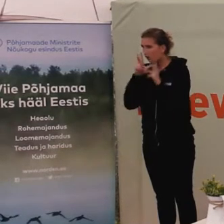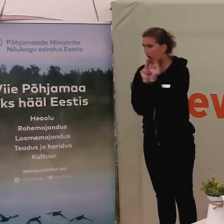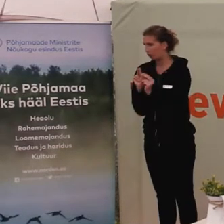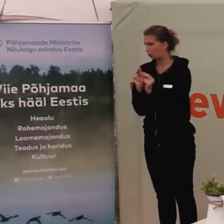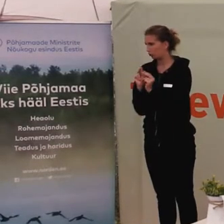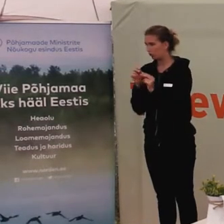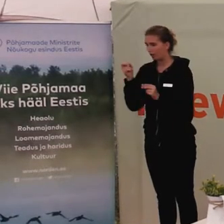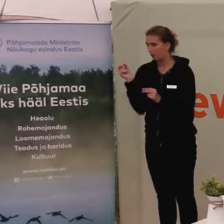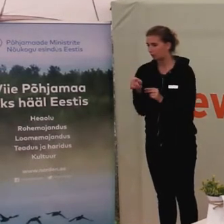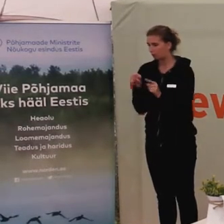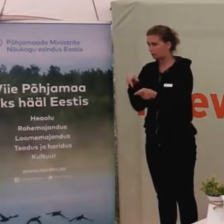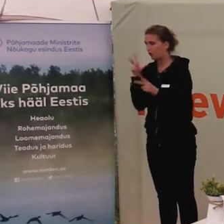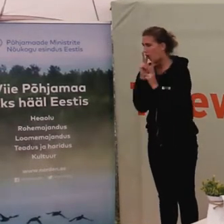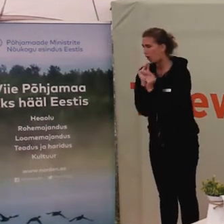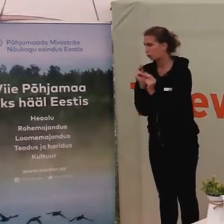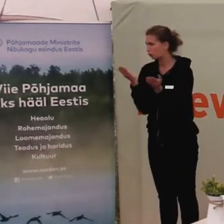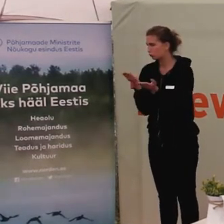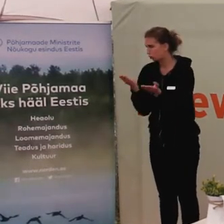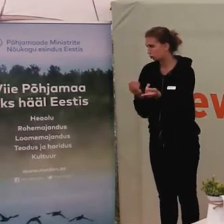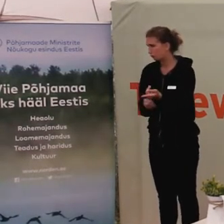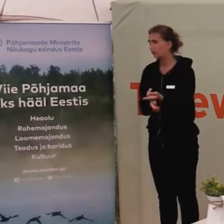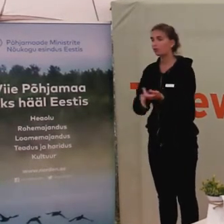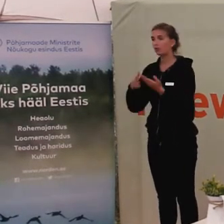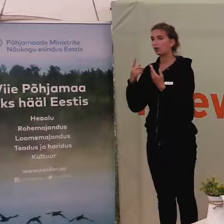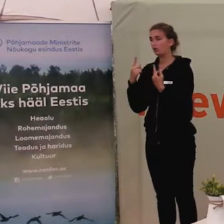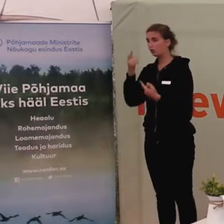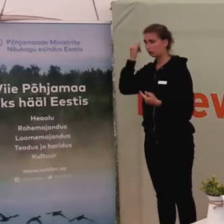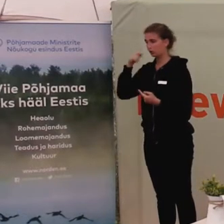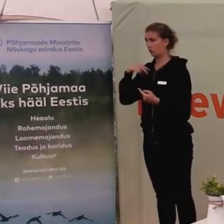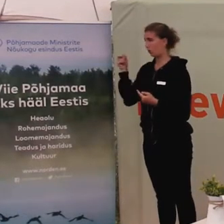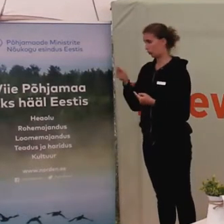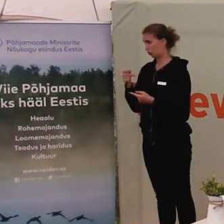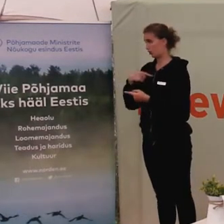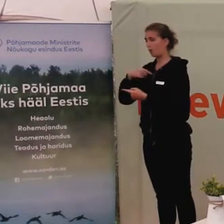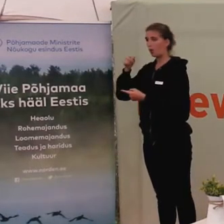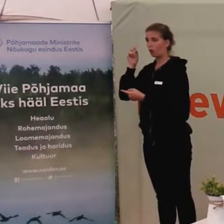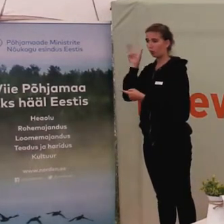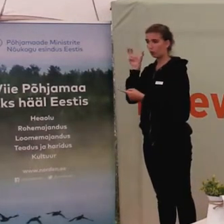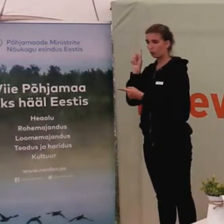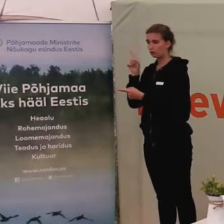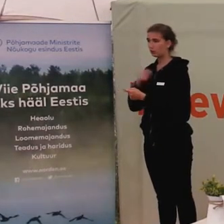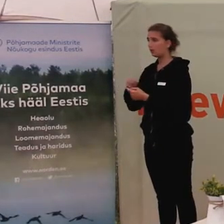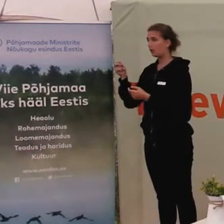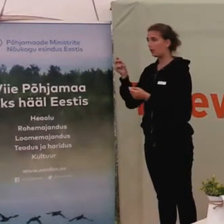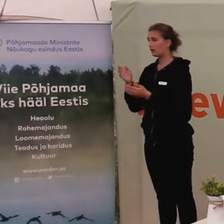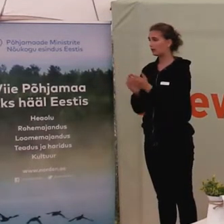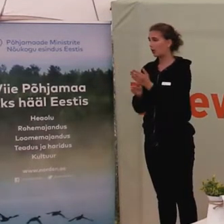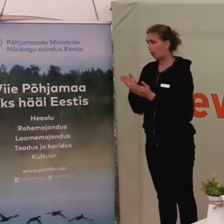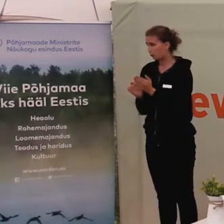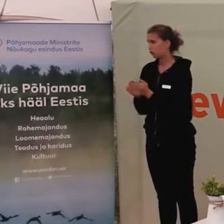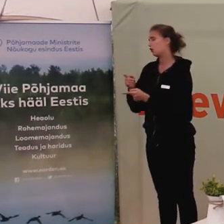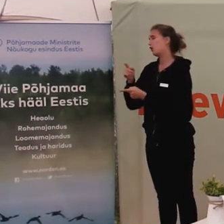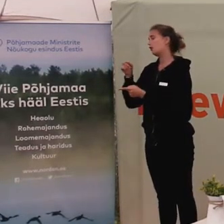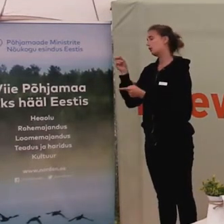fairness in taxing? One idea for taxing that I've heard is to tax technology, robots, AI, that one